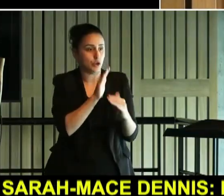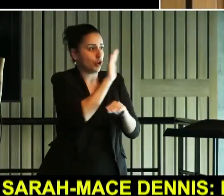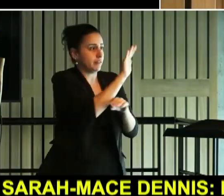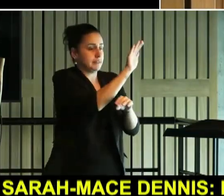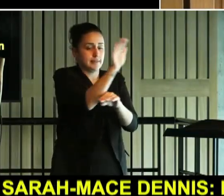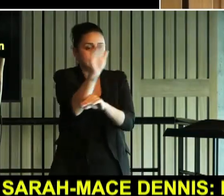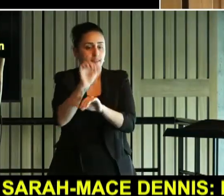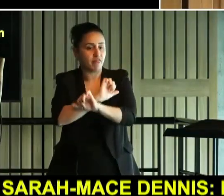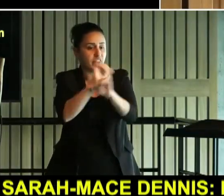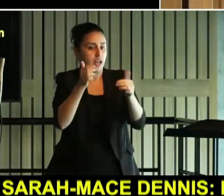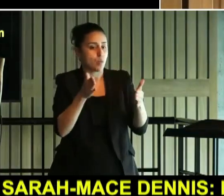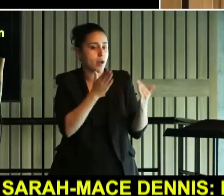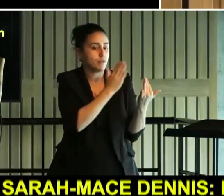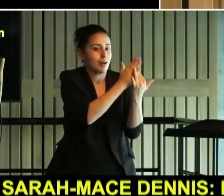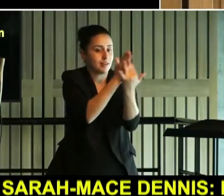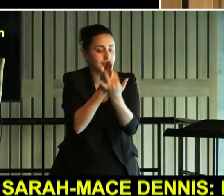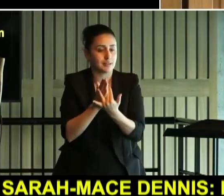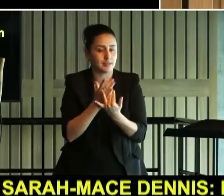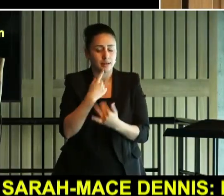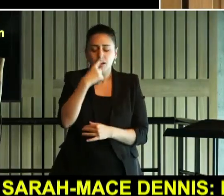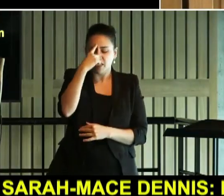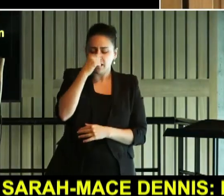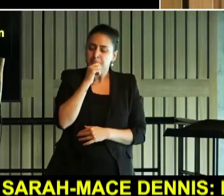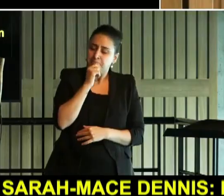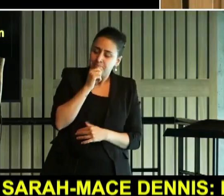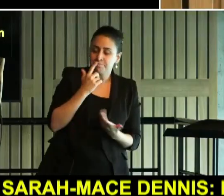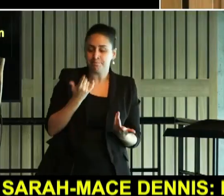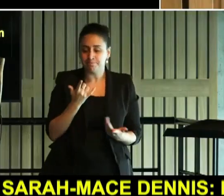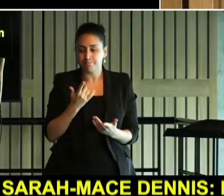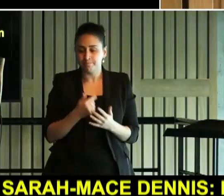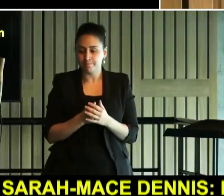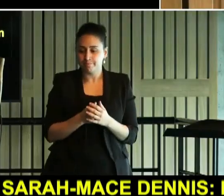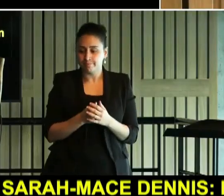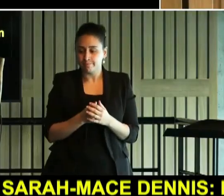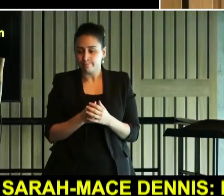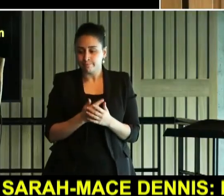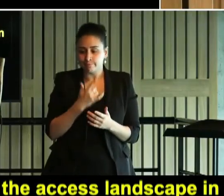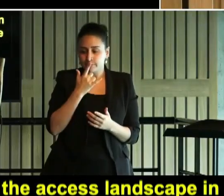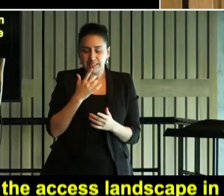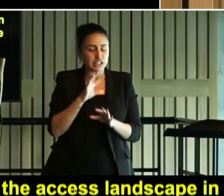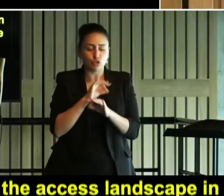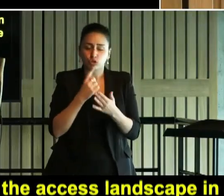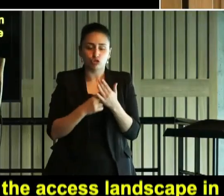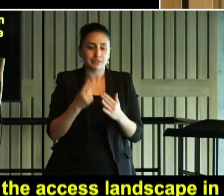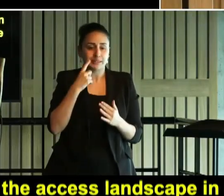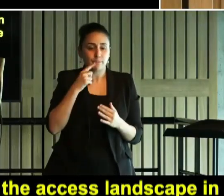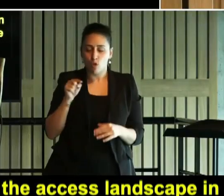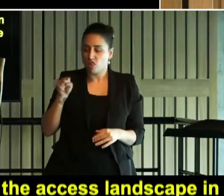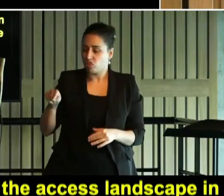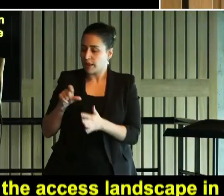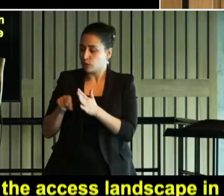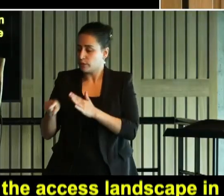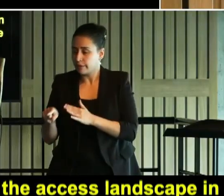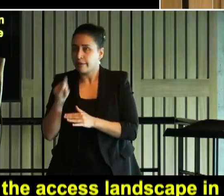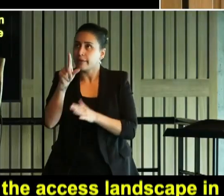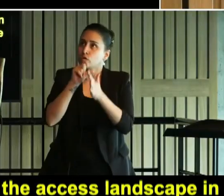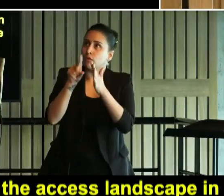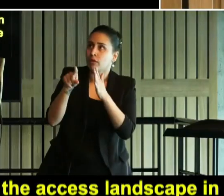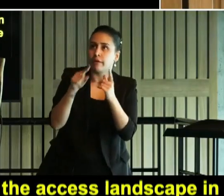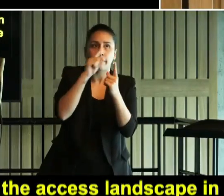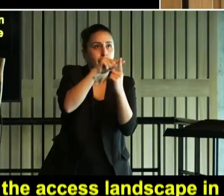countries. And I don't think it's as simple as a kind of binary of this country's doing it this way and this country's doing it this